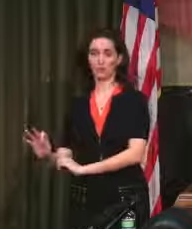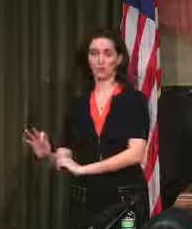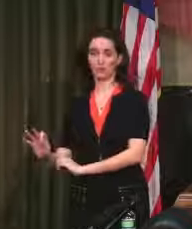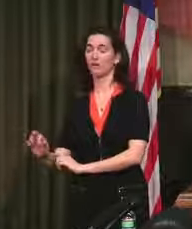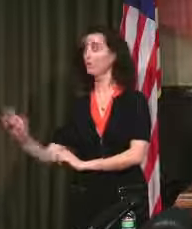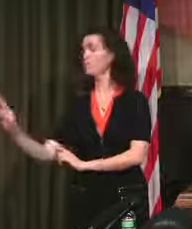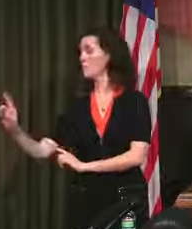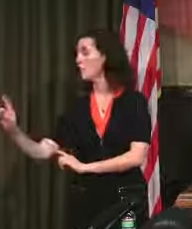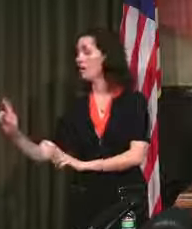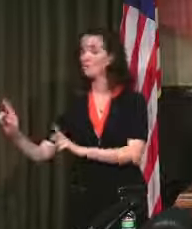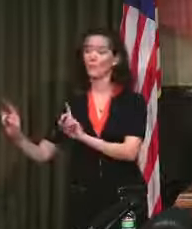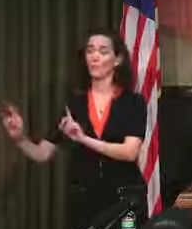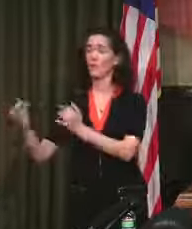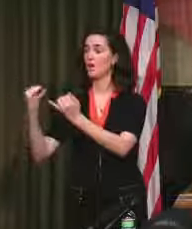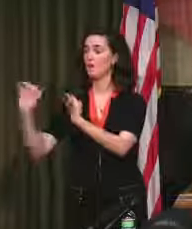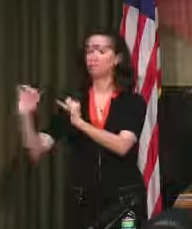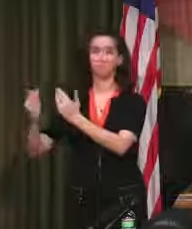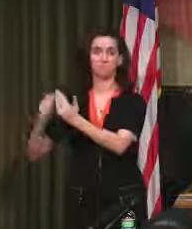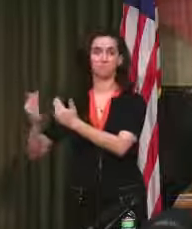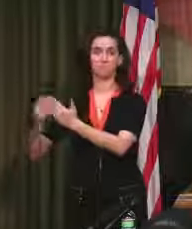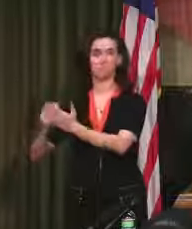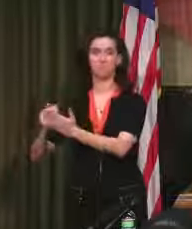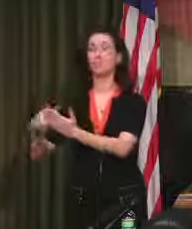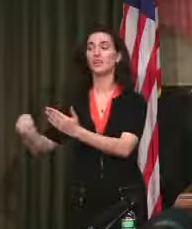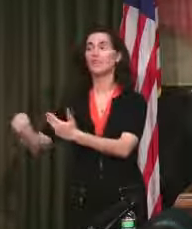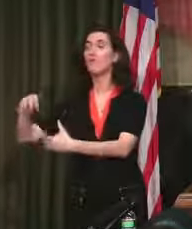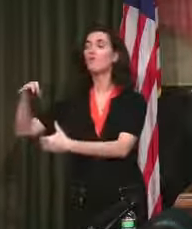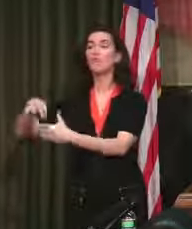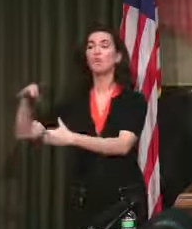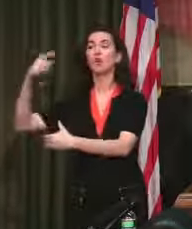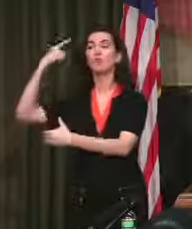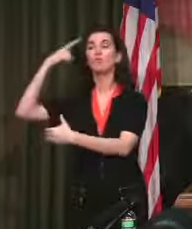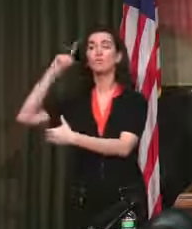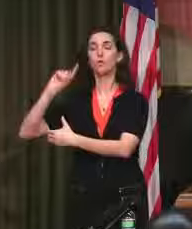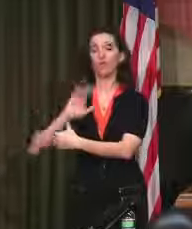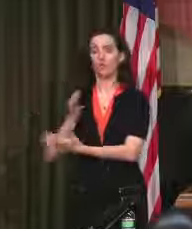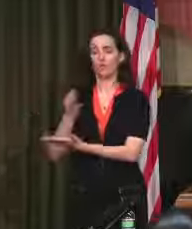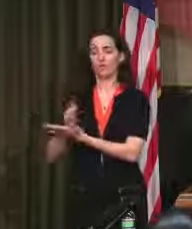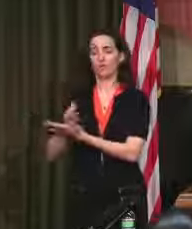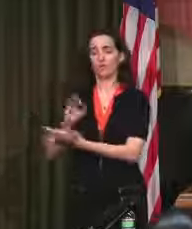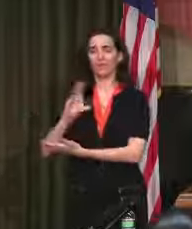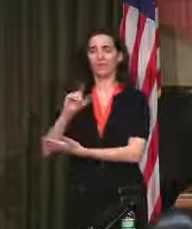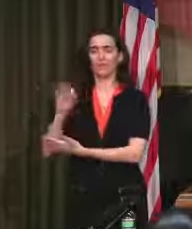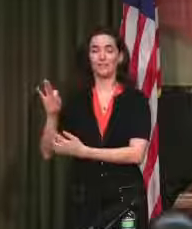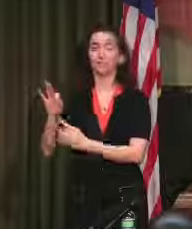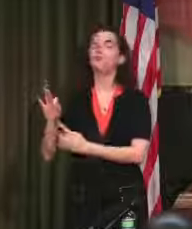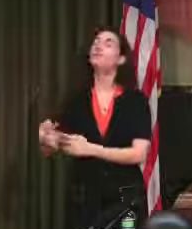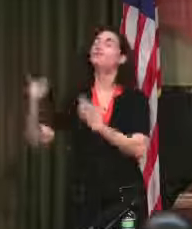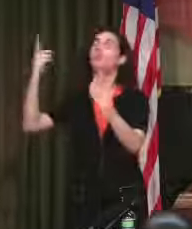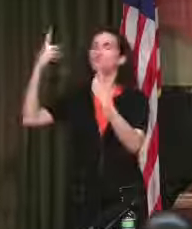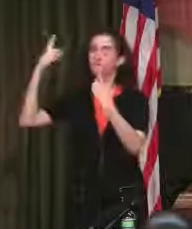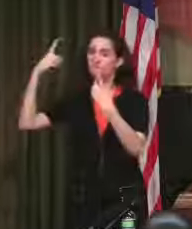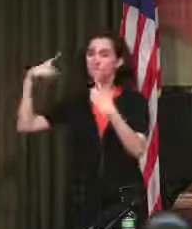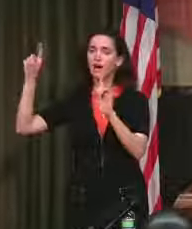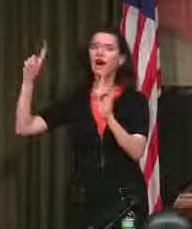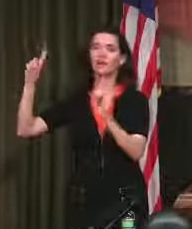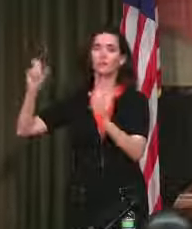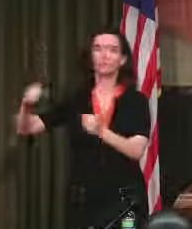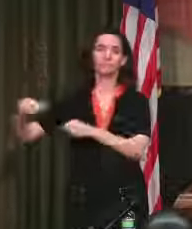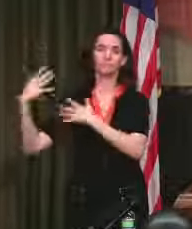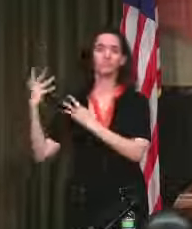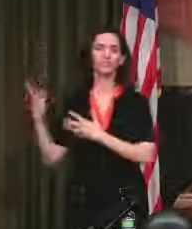Republicans, Democrats, Independents voted to put our fiscal cliff finally in the rearview